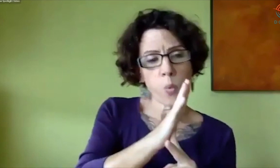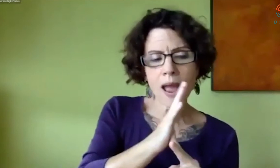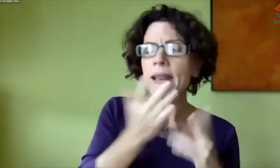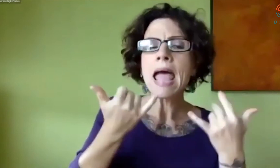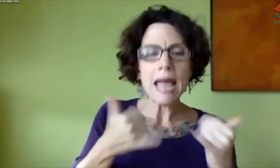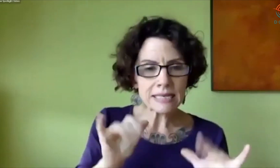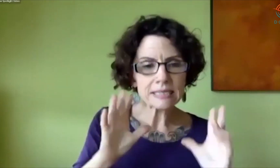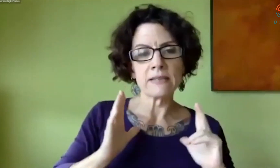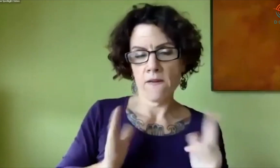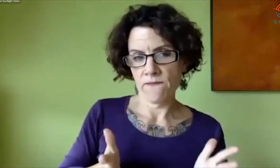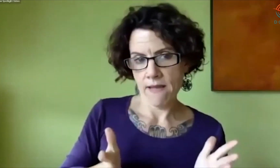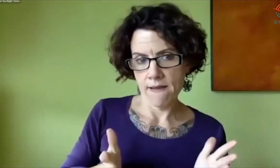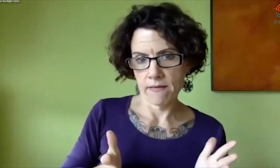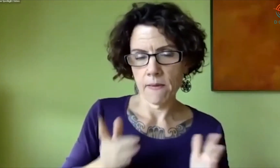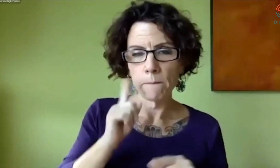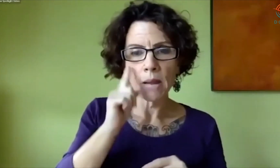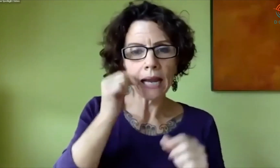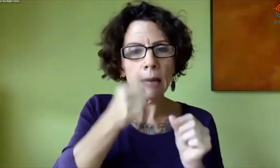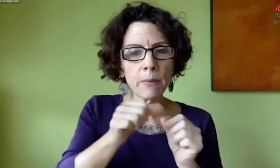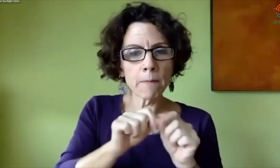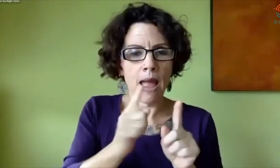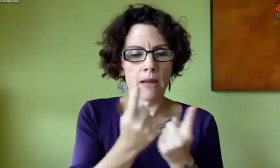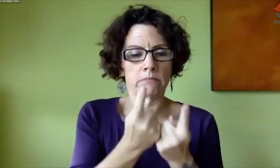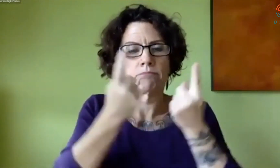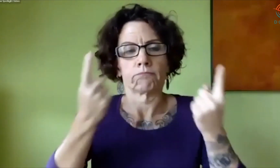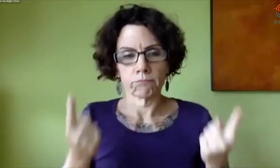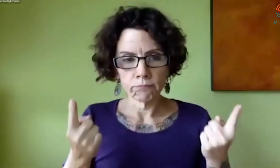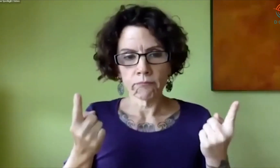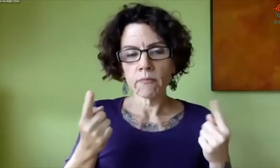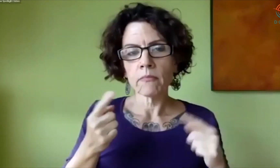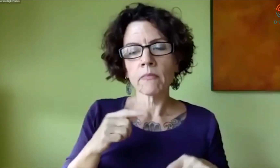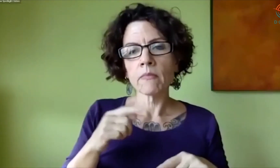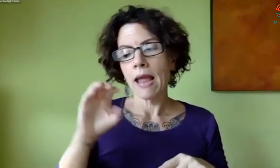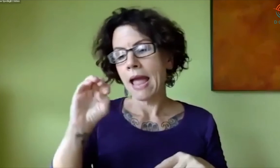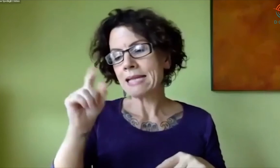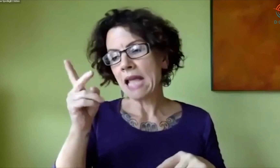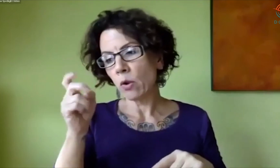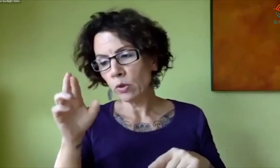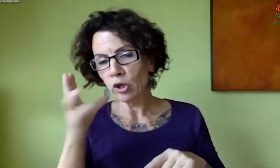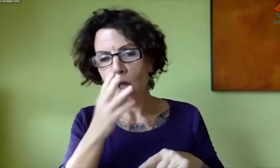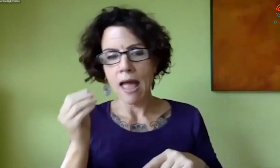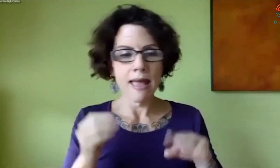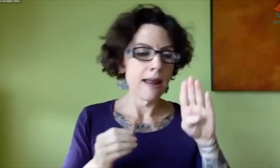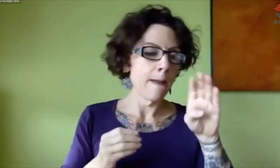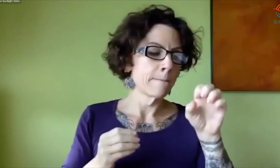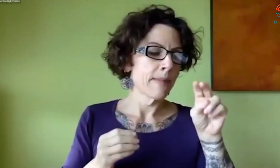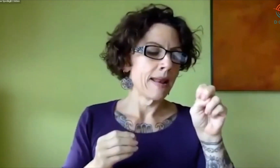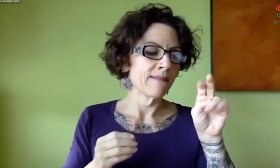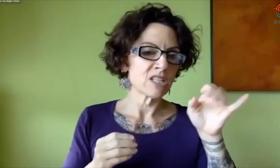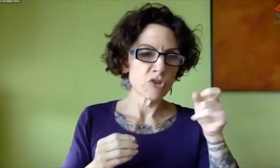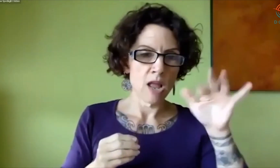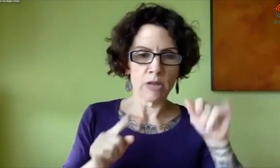if the 2 executors are given everything, that's fine. But you want to remember to separate the executor